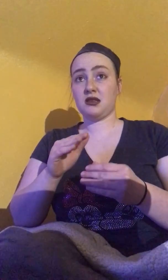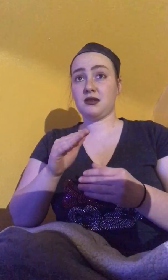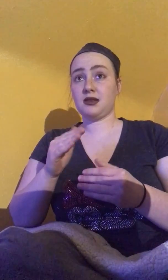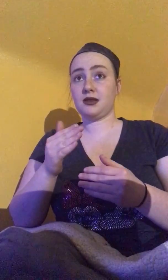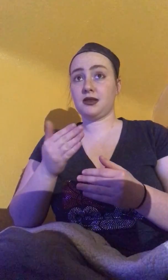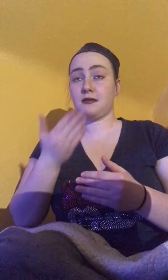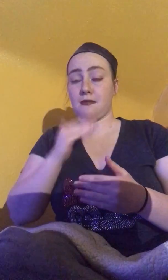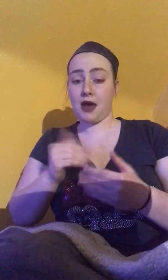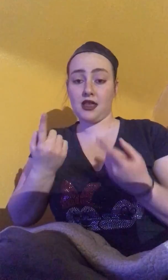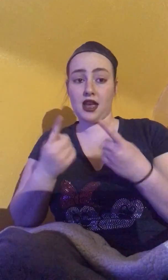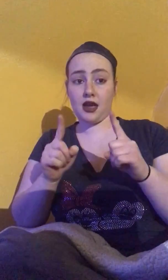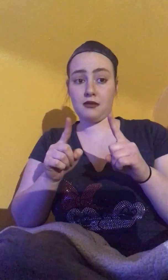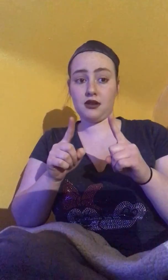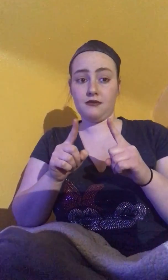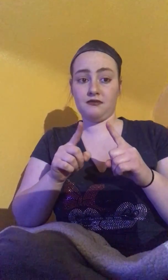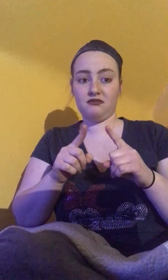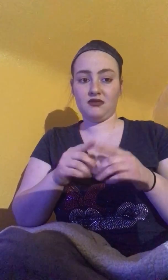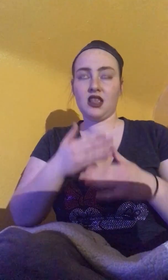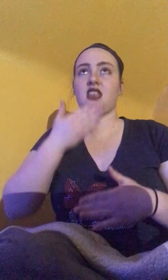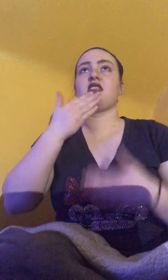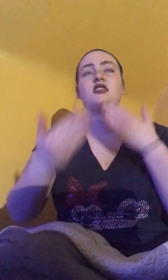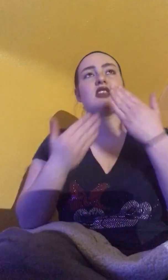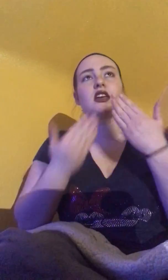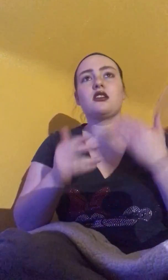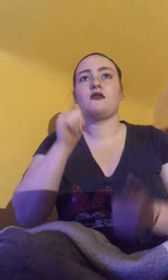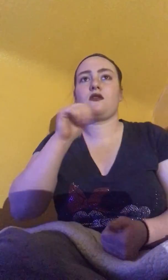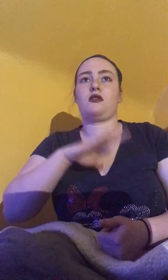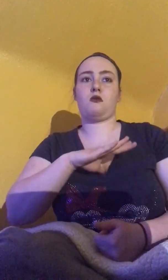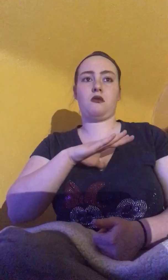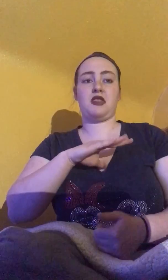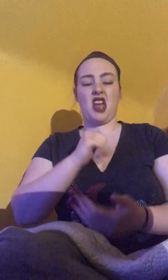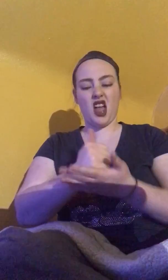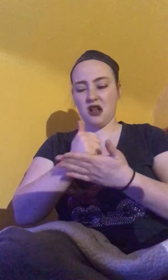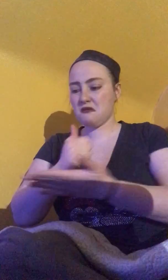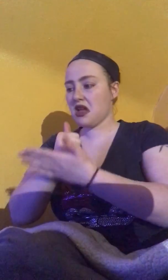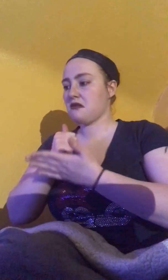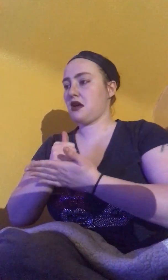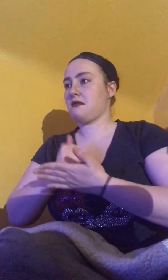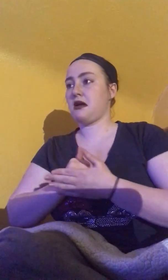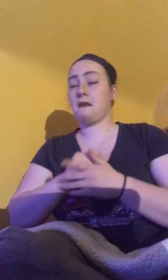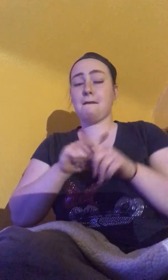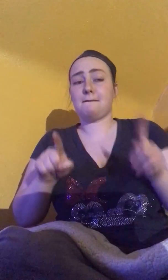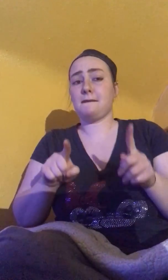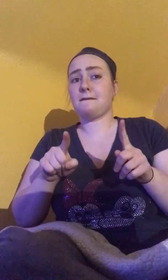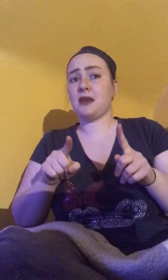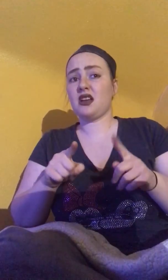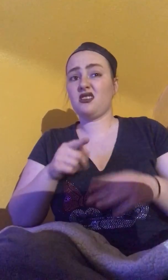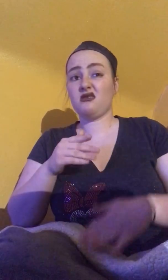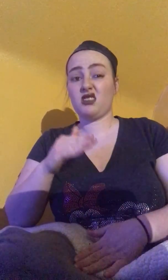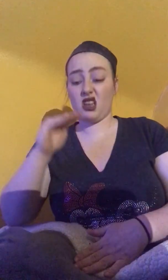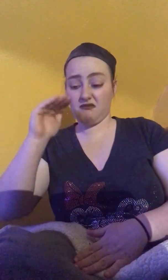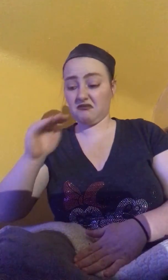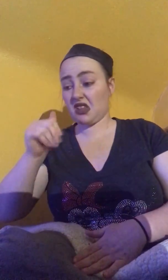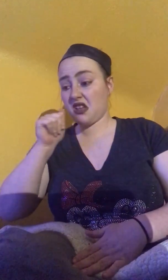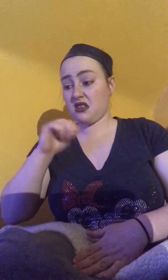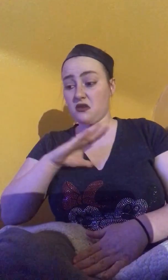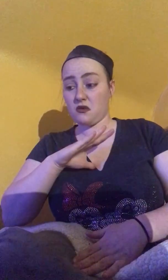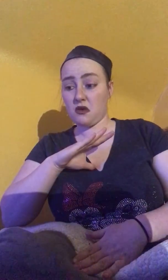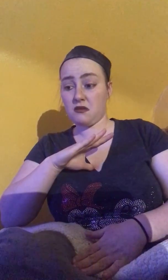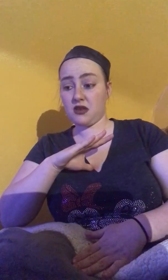in the program who helped her out during this time. But this young woman had lost connections with her family. They didn't want anything